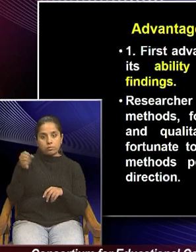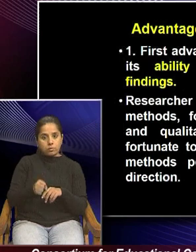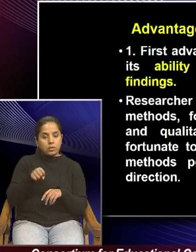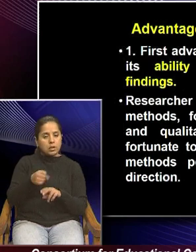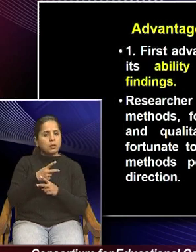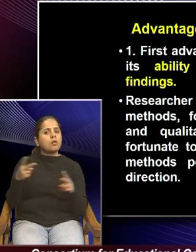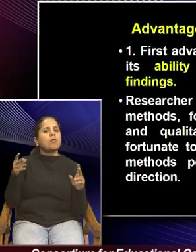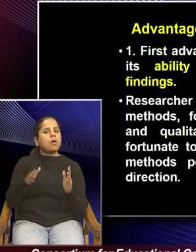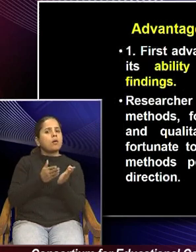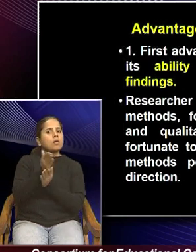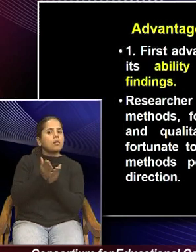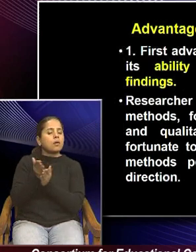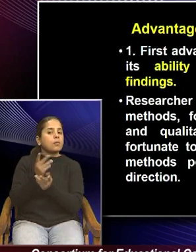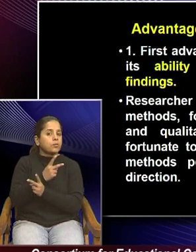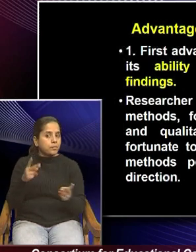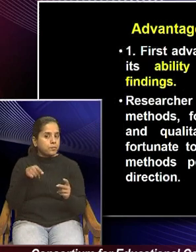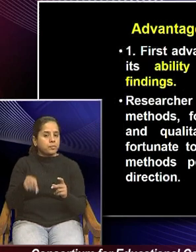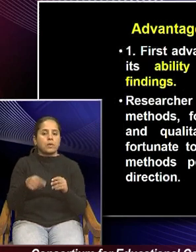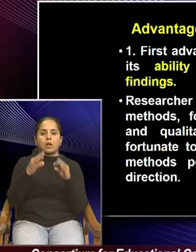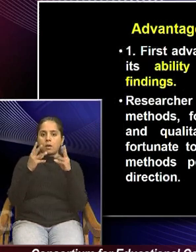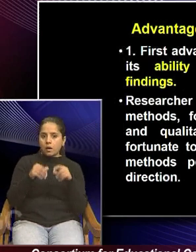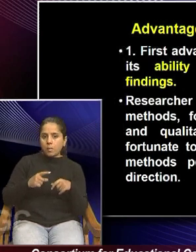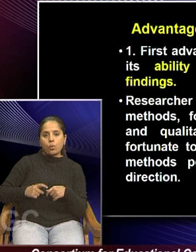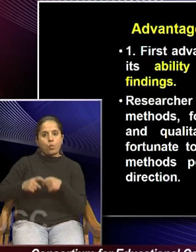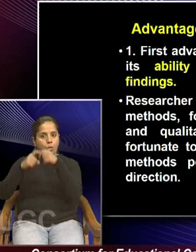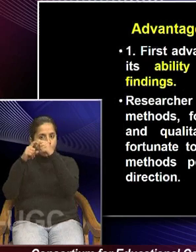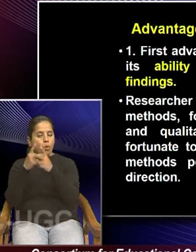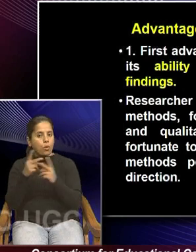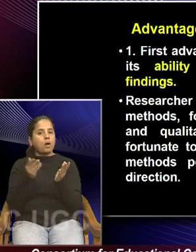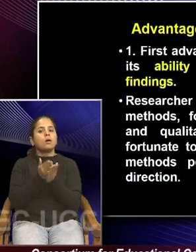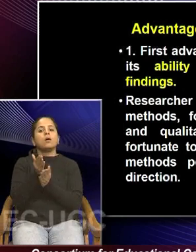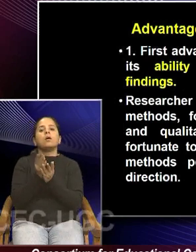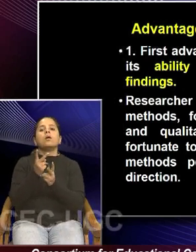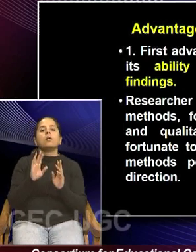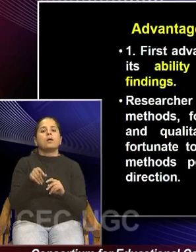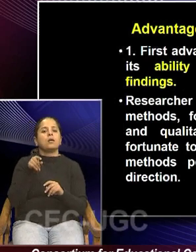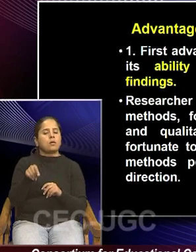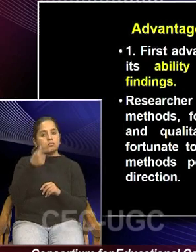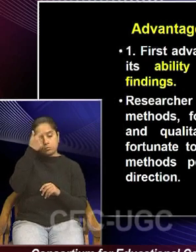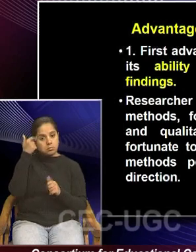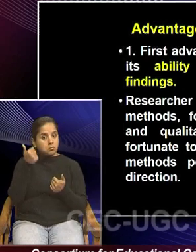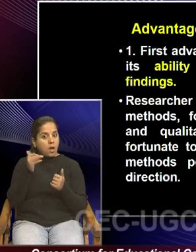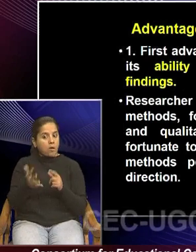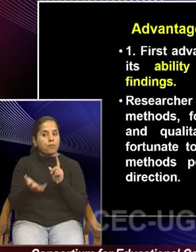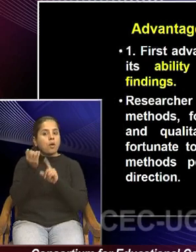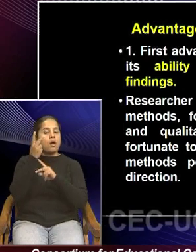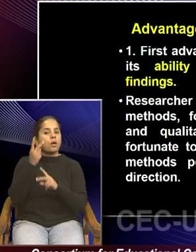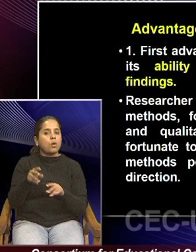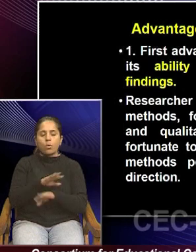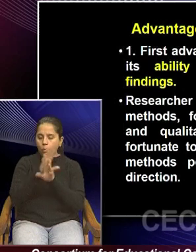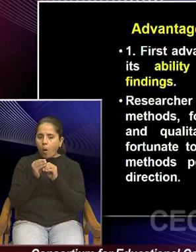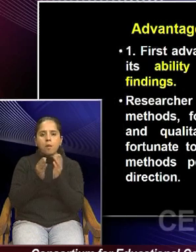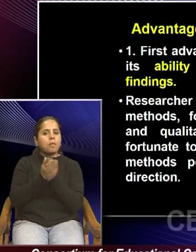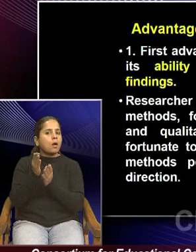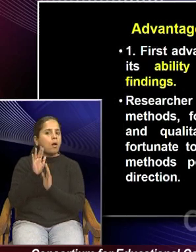of methods, for instance, quantitative and qualitative methods, and is fortunate to have findings from all